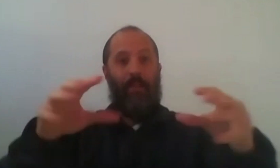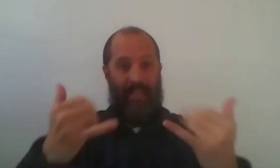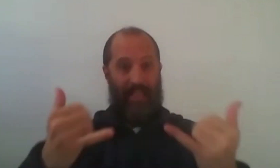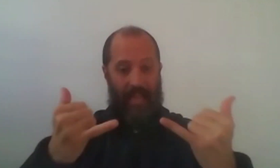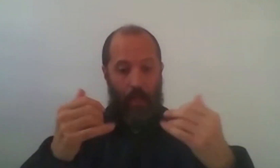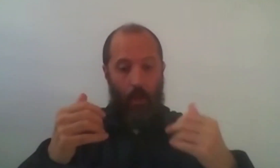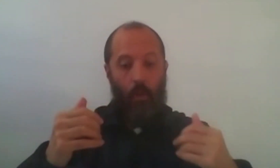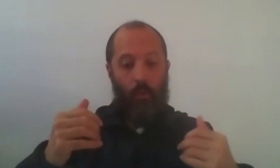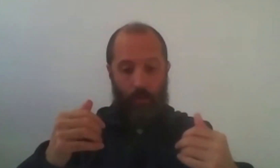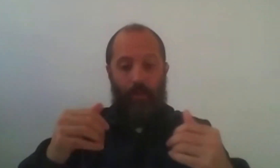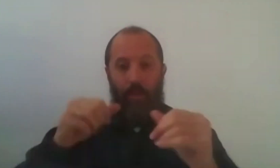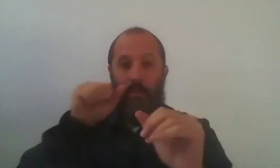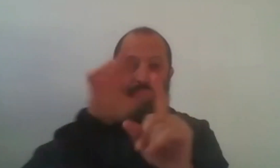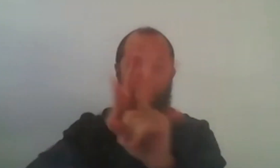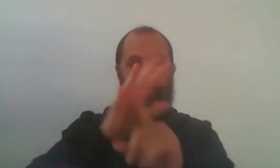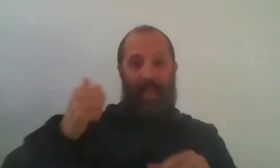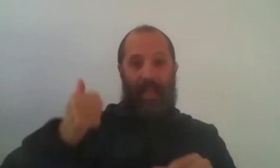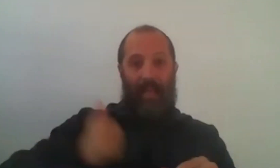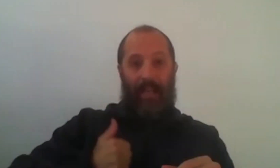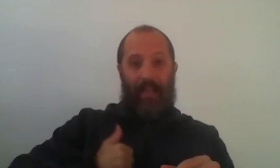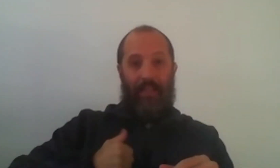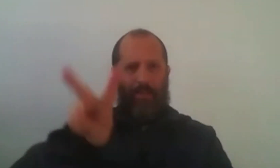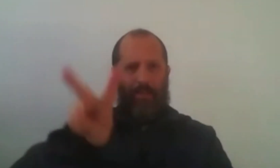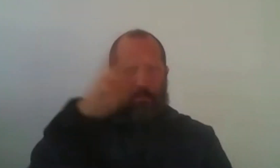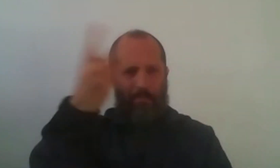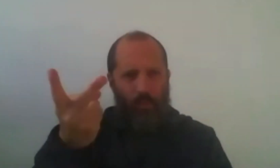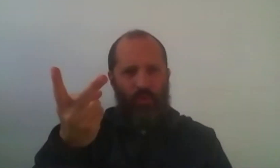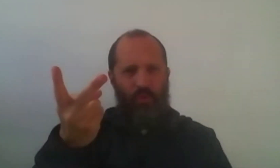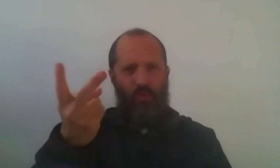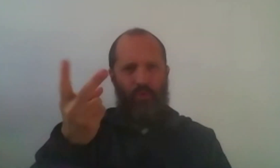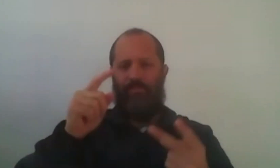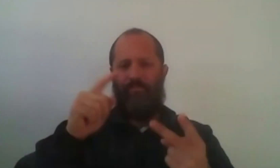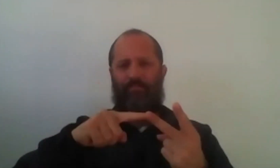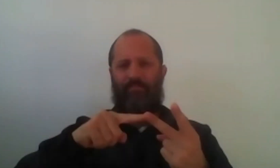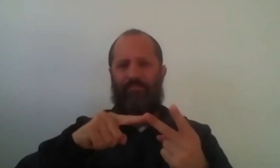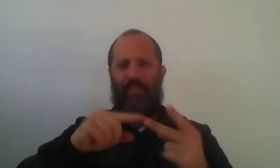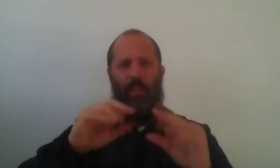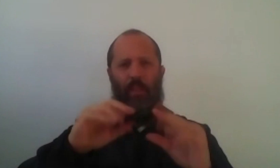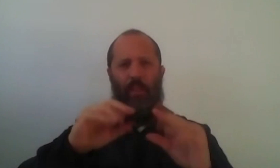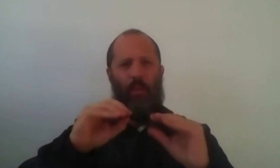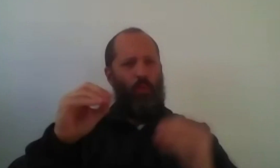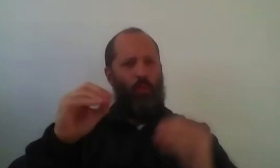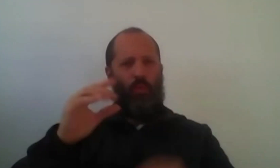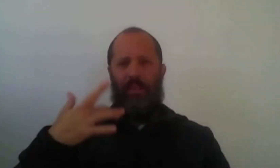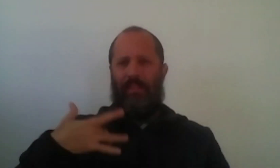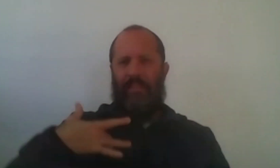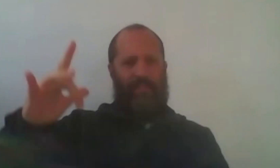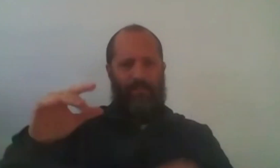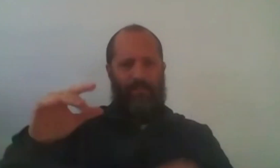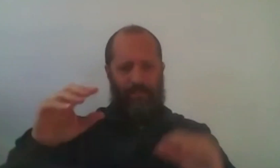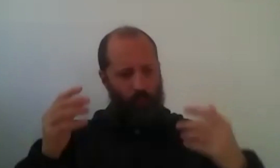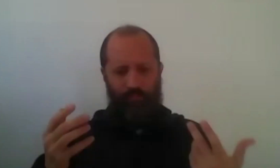So now this pandemic, the hardest part is it has exposed Canada's backwardness.